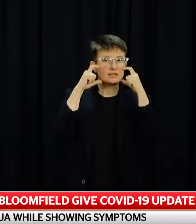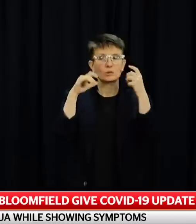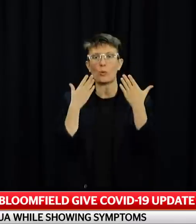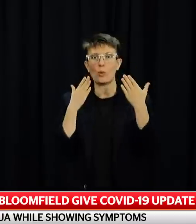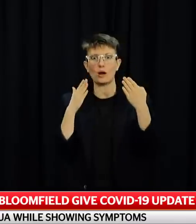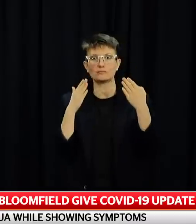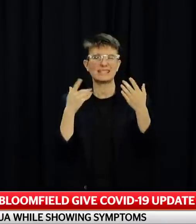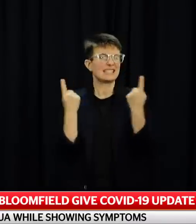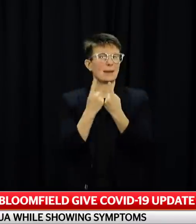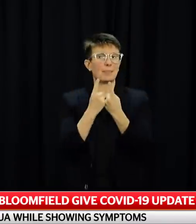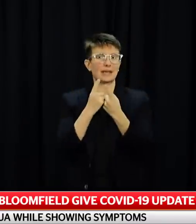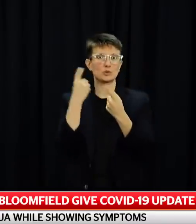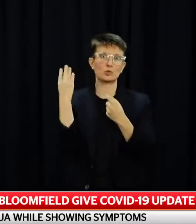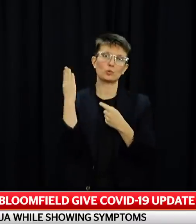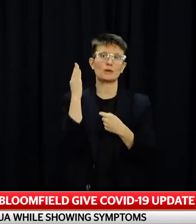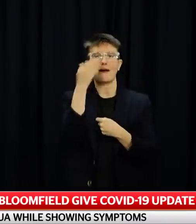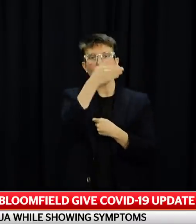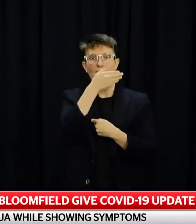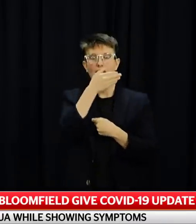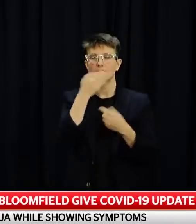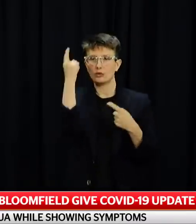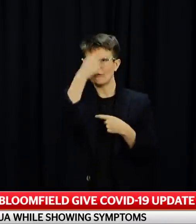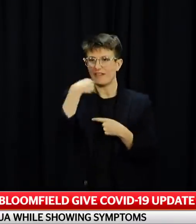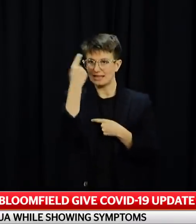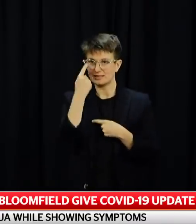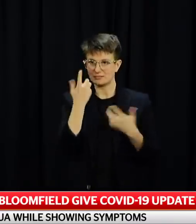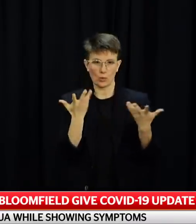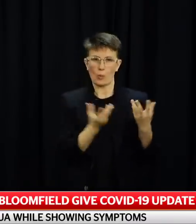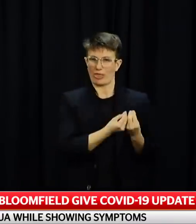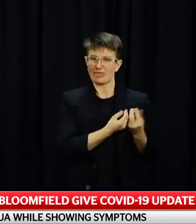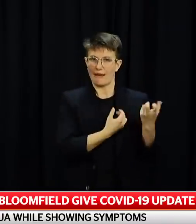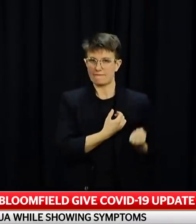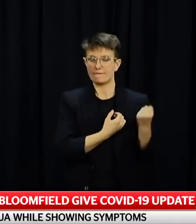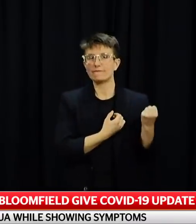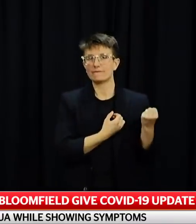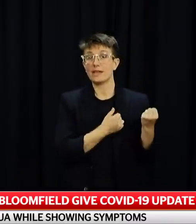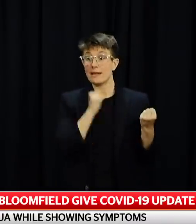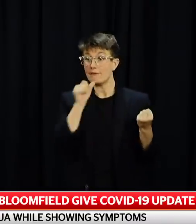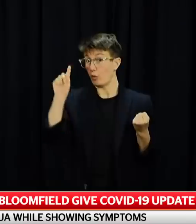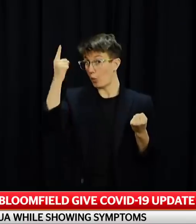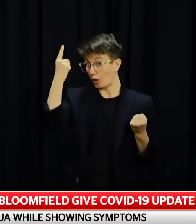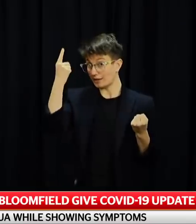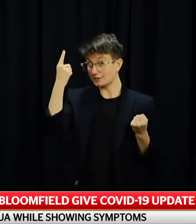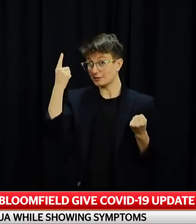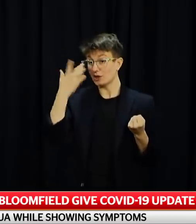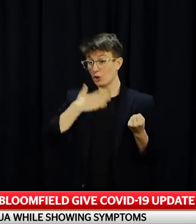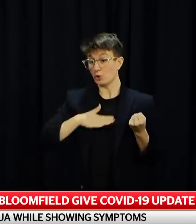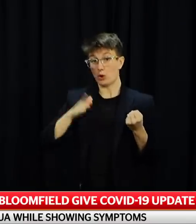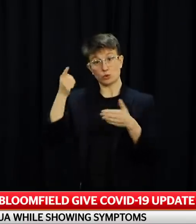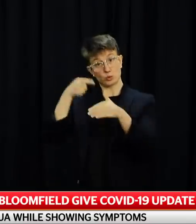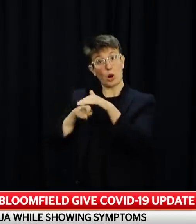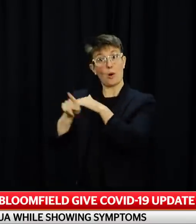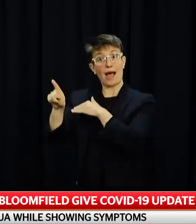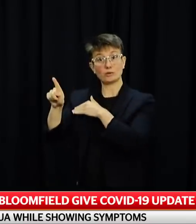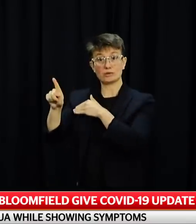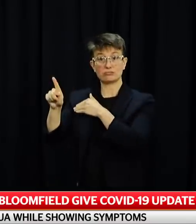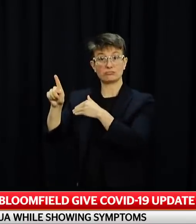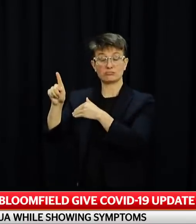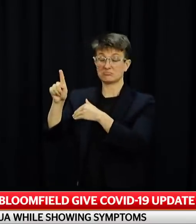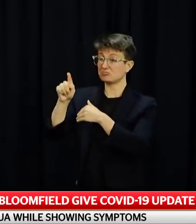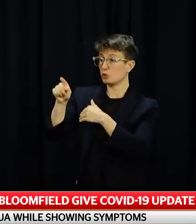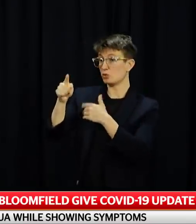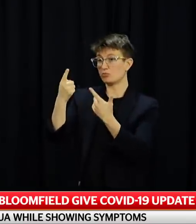hand. If you are in Auckland, please cover your face if you leave your home to access